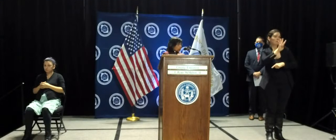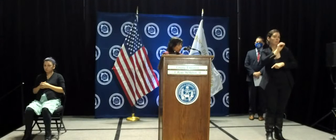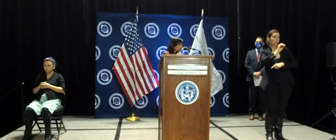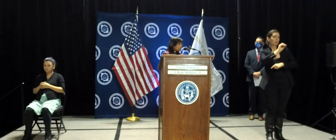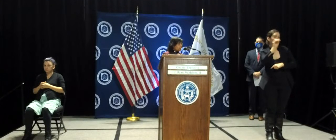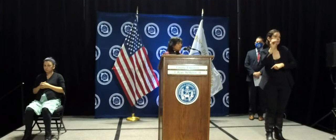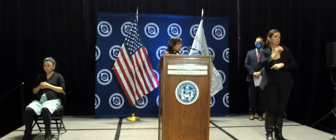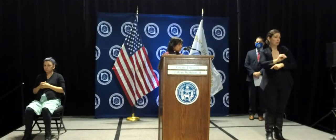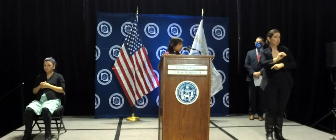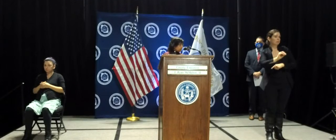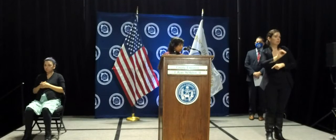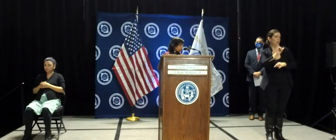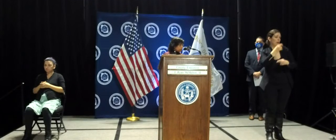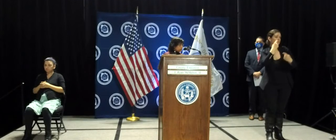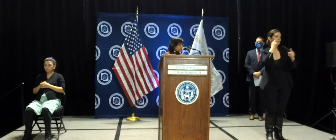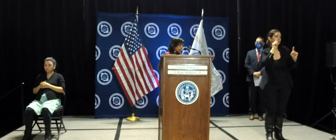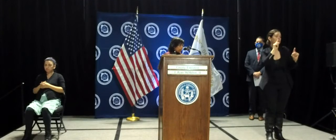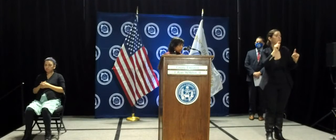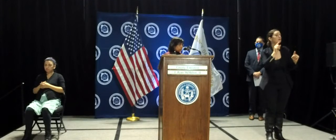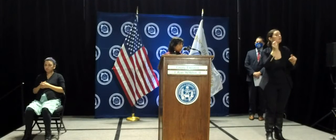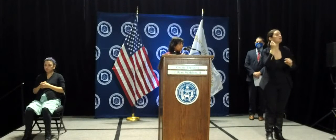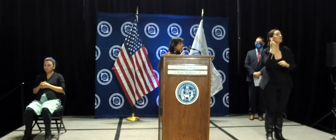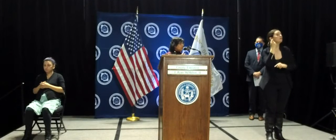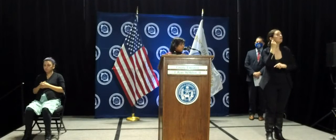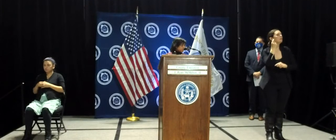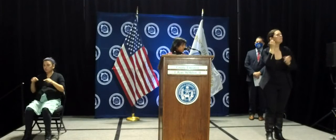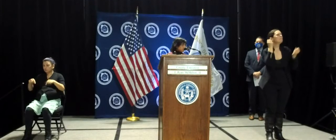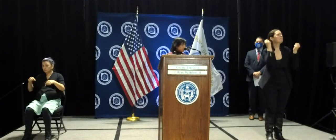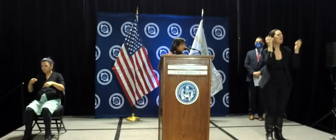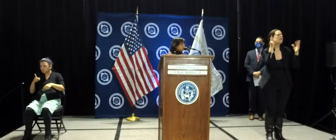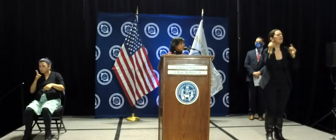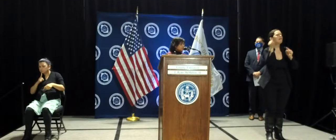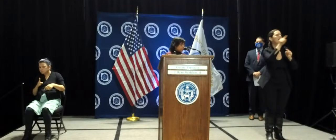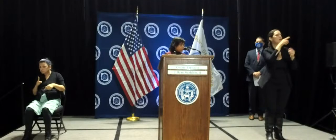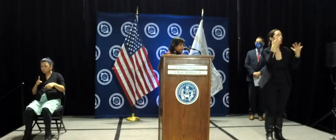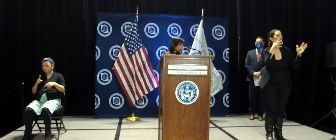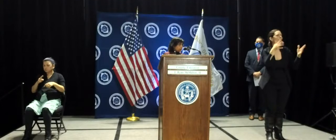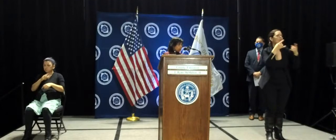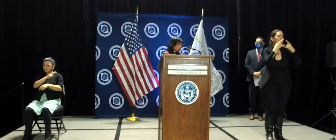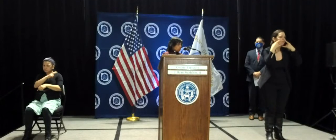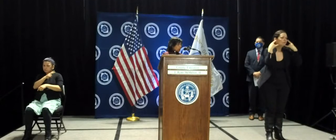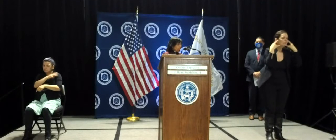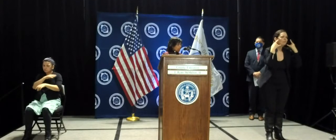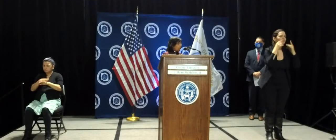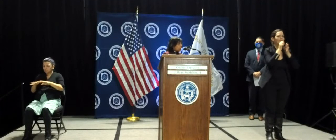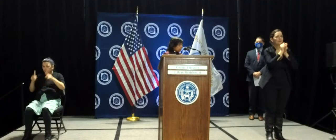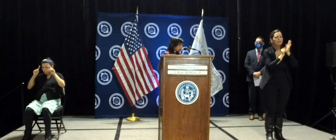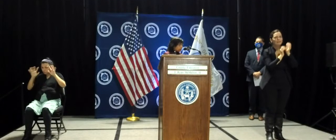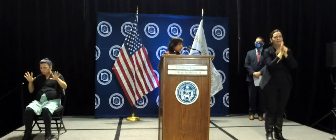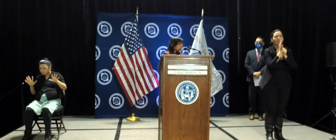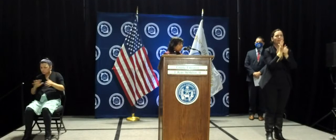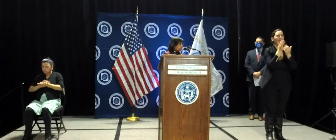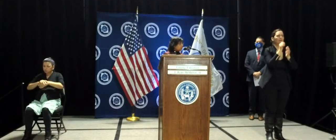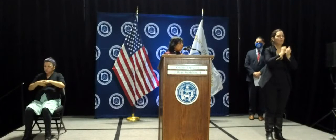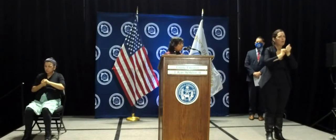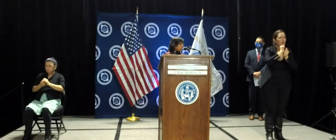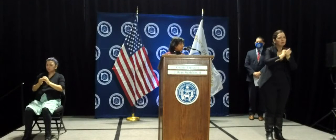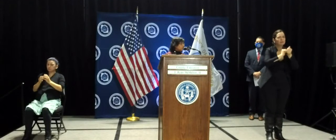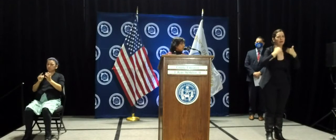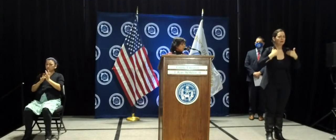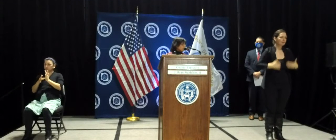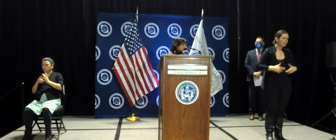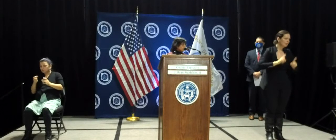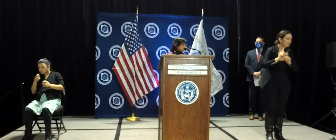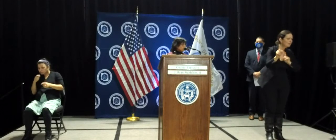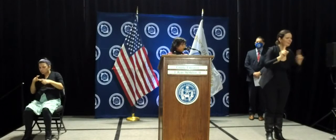are taking all these extra measures of mask and physical distancing, staying home, so that helps in avoiding